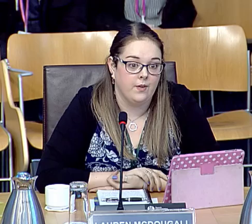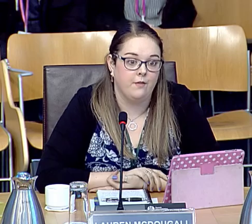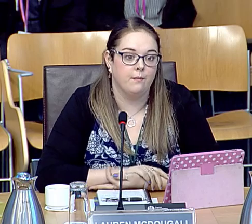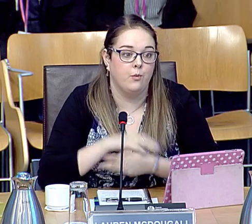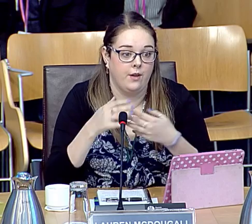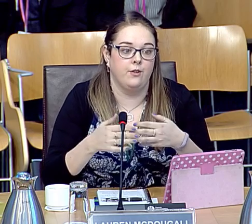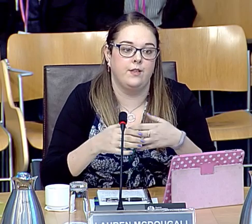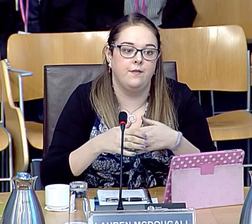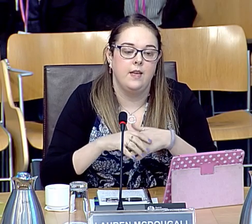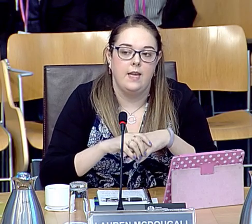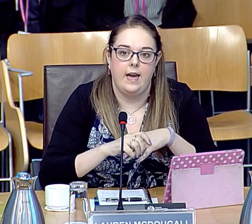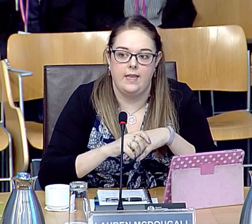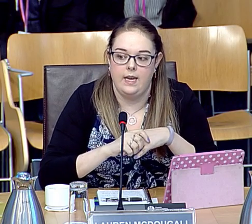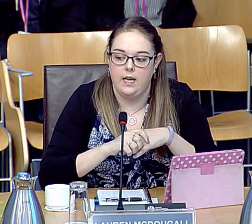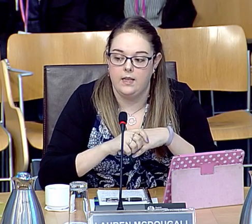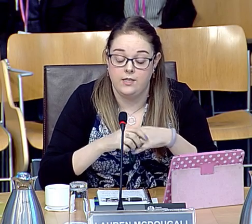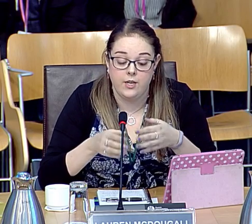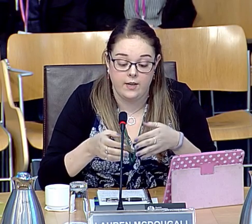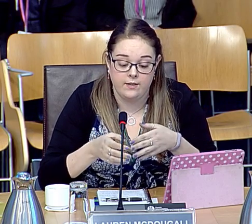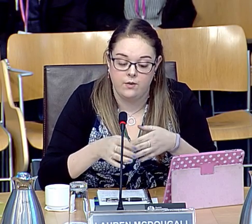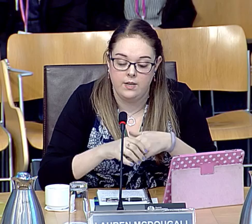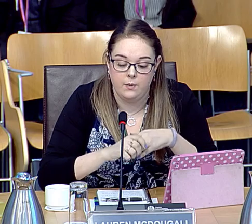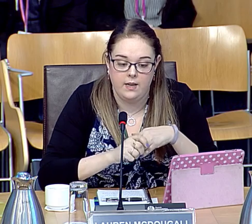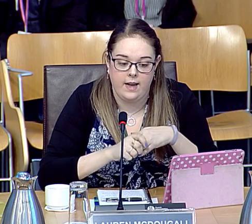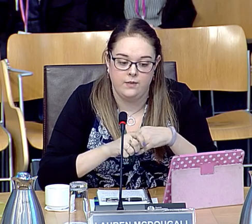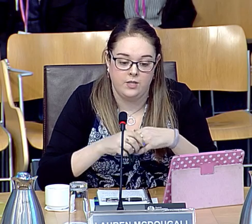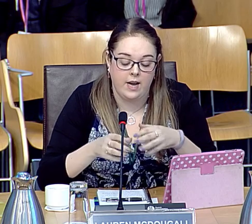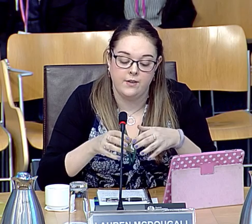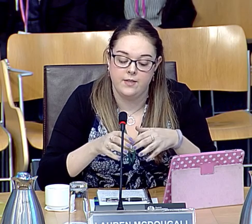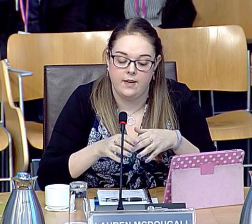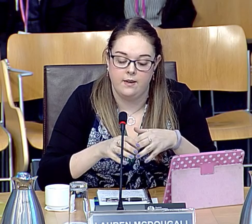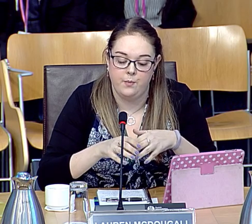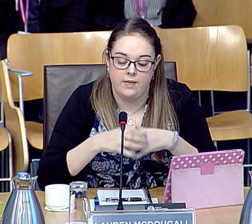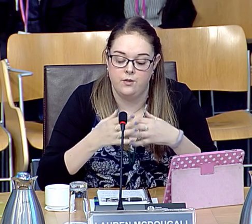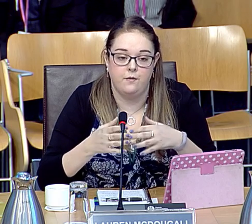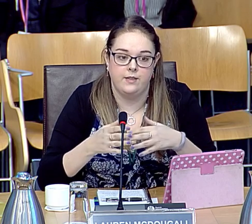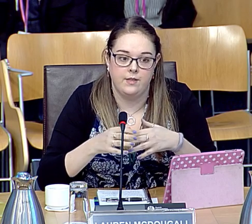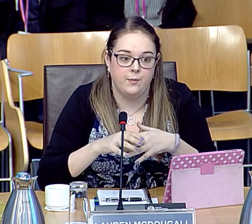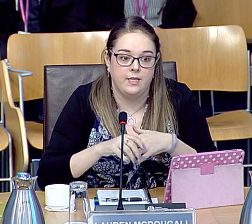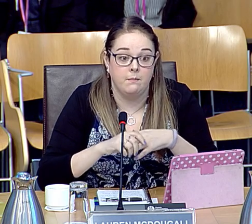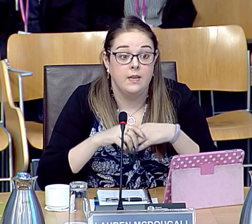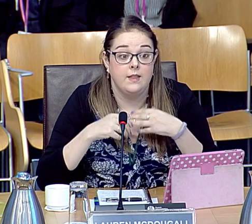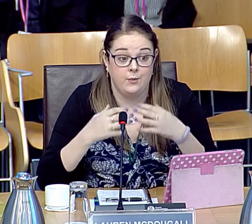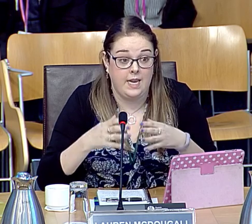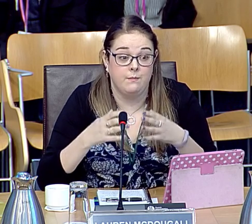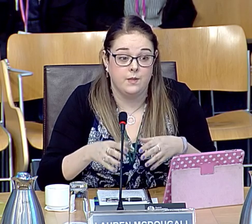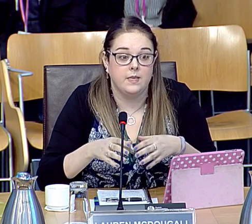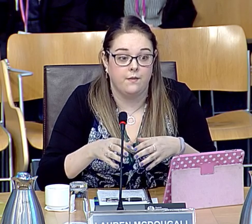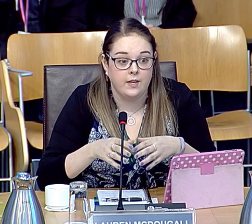life more inclusive. And I think this year at Glasgow Uni we trialled a brand new Freshers' Helper team that was aimed specifically